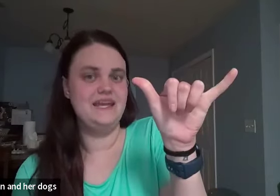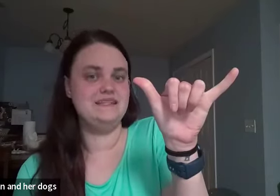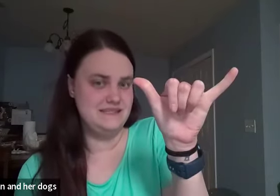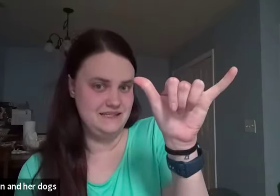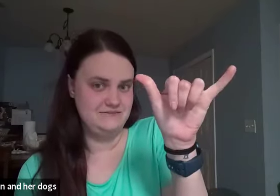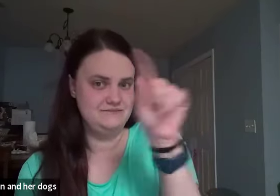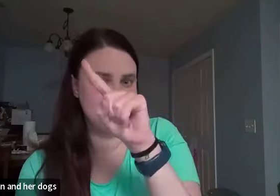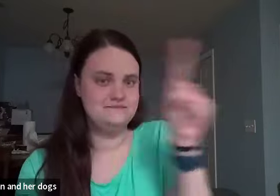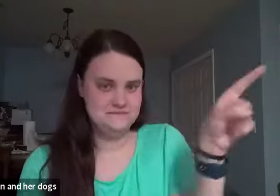and Z.